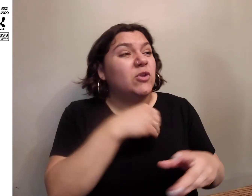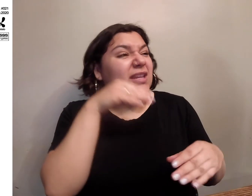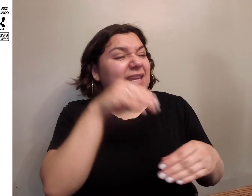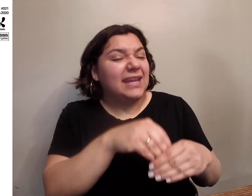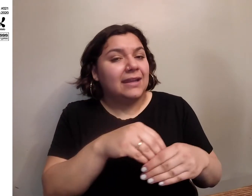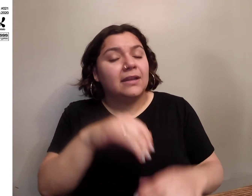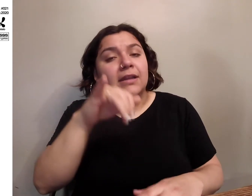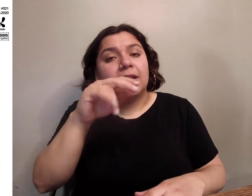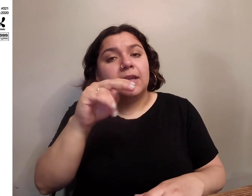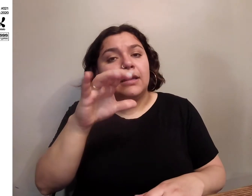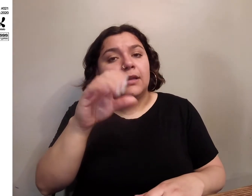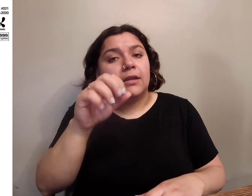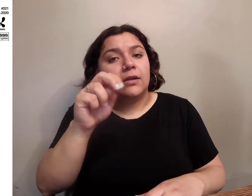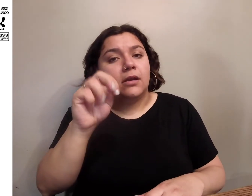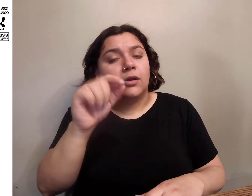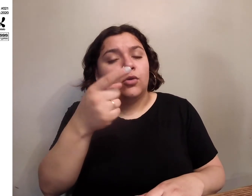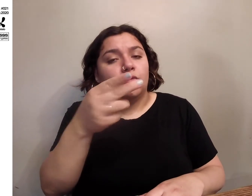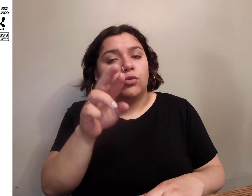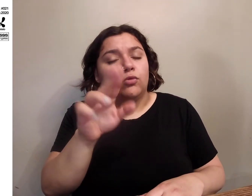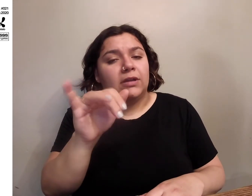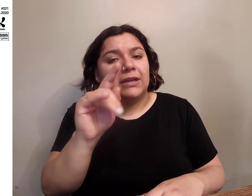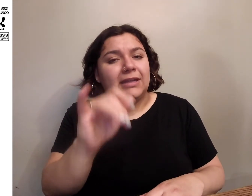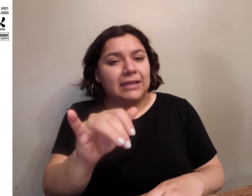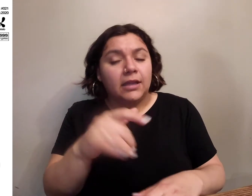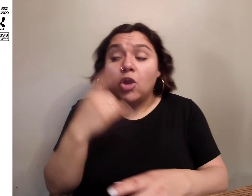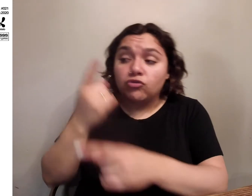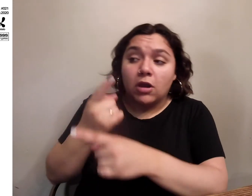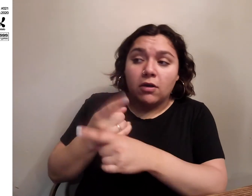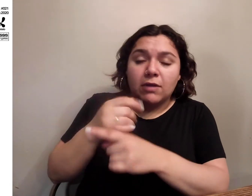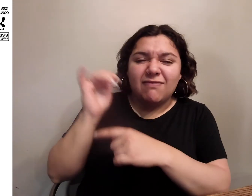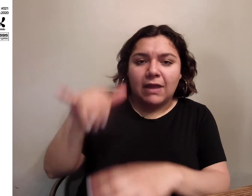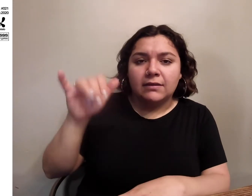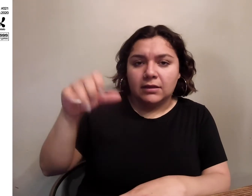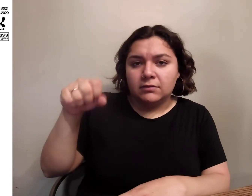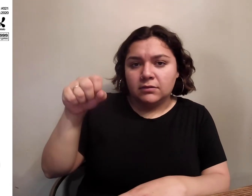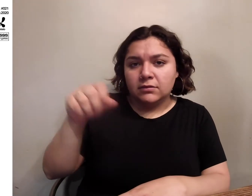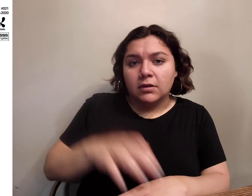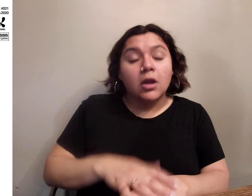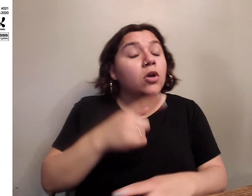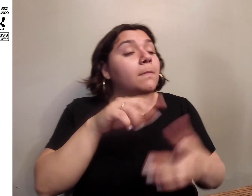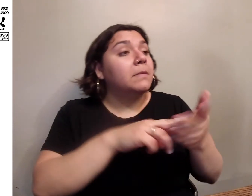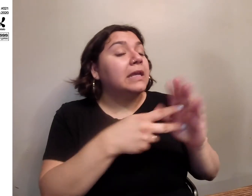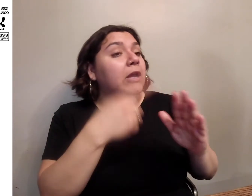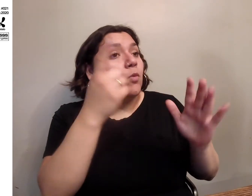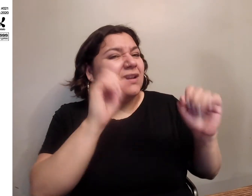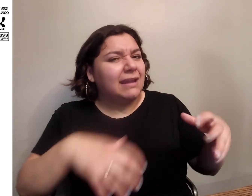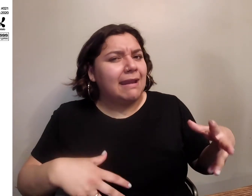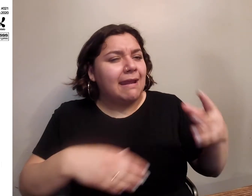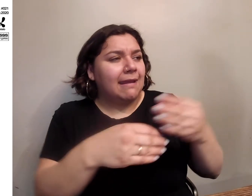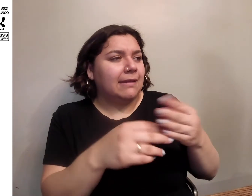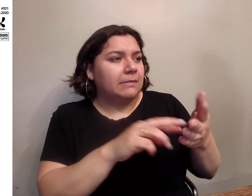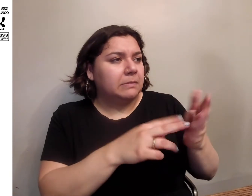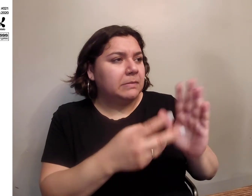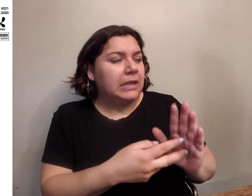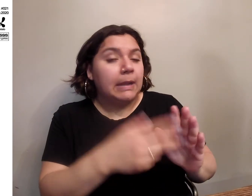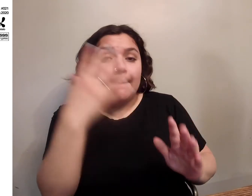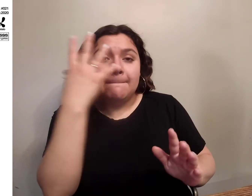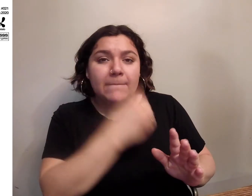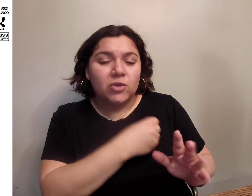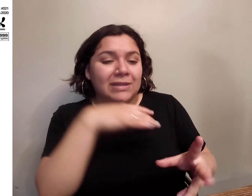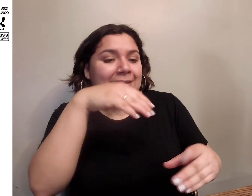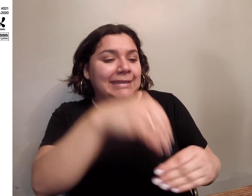say not exactly. on beauty, but on incongruity. No, exactly. And in a way, one can add to it beauty